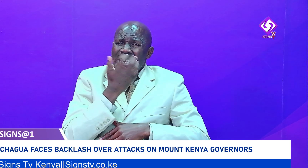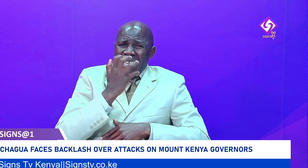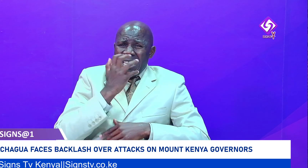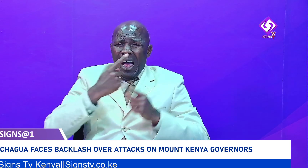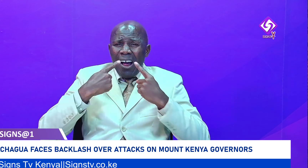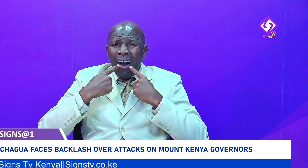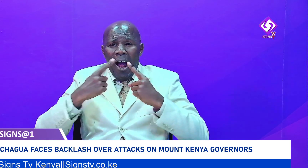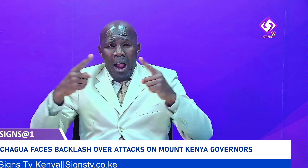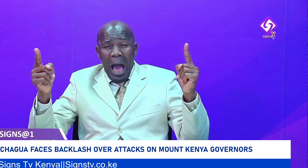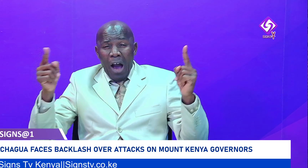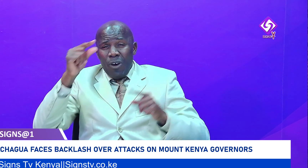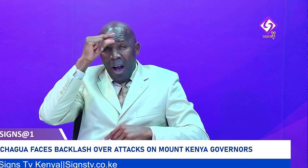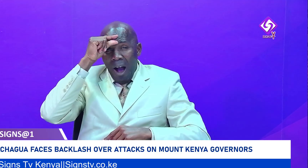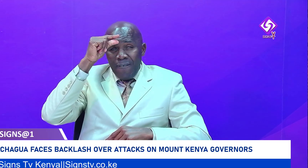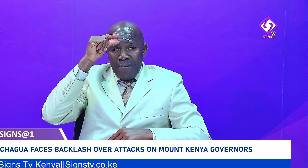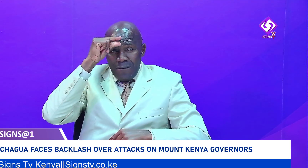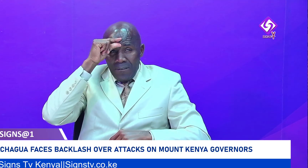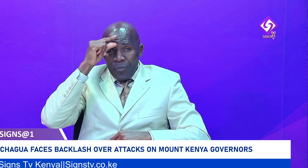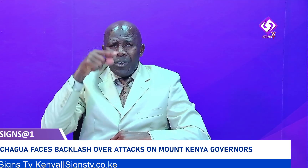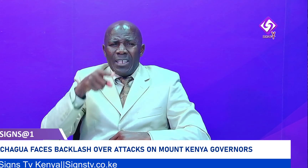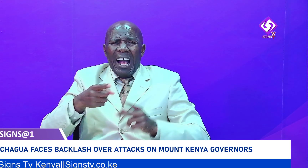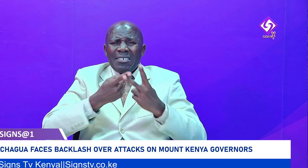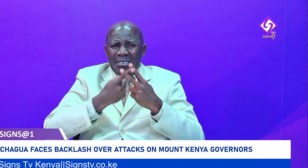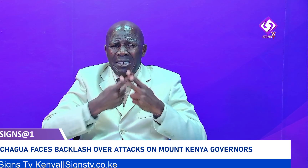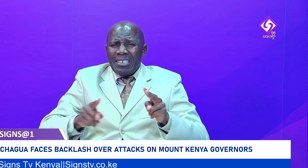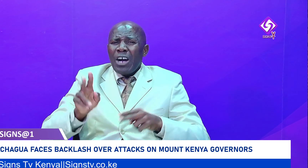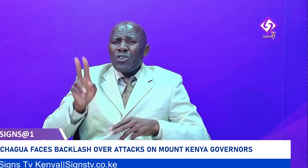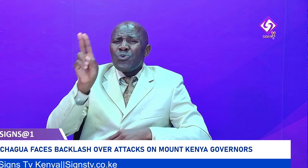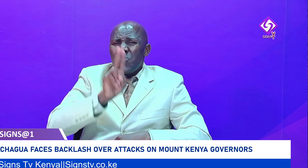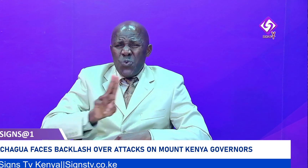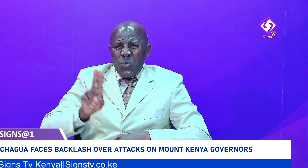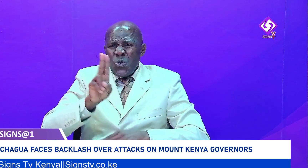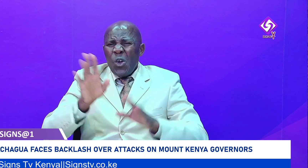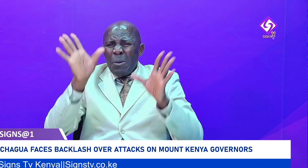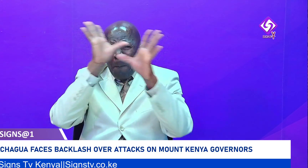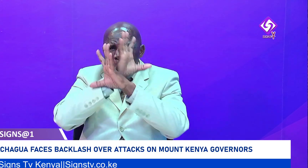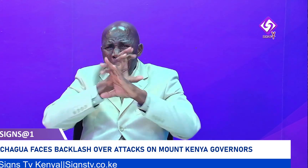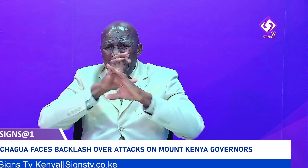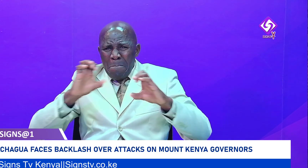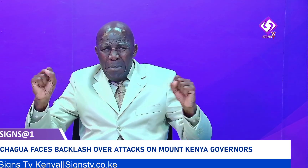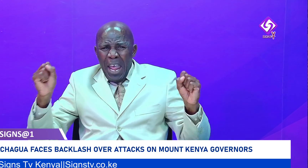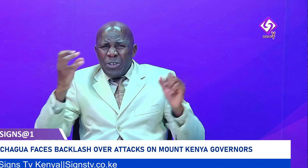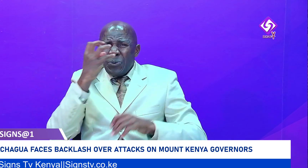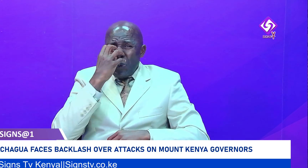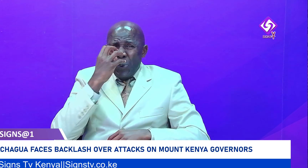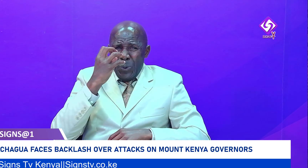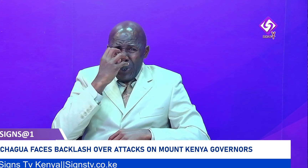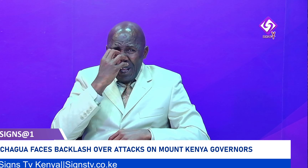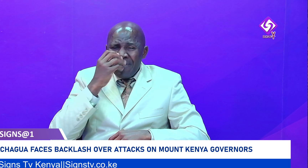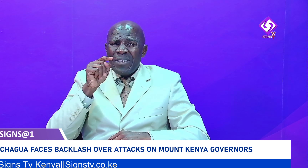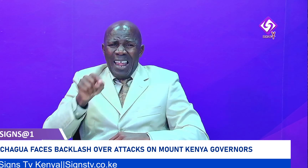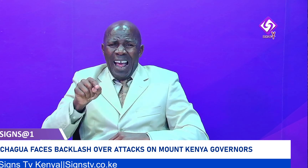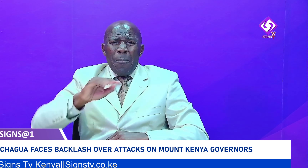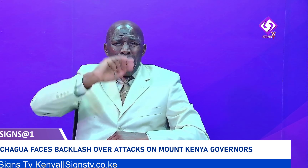Gachagua claimed the governors were being used by President William Ruto to split the Mount